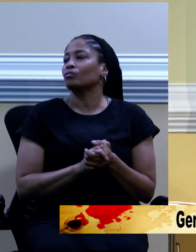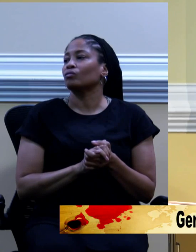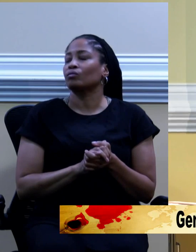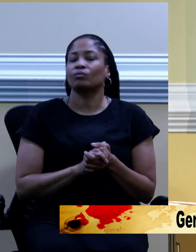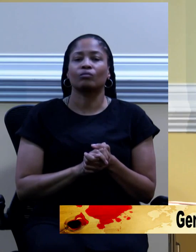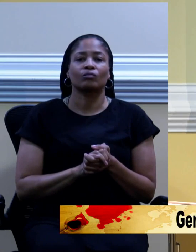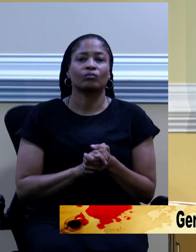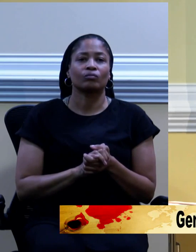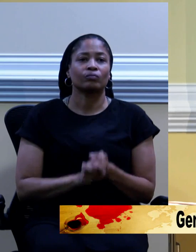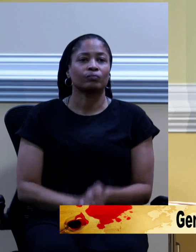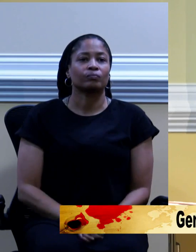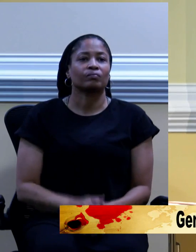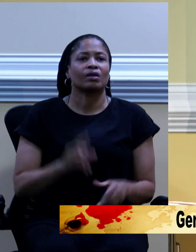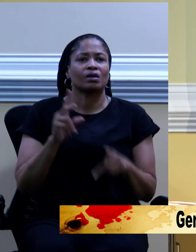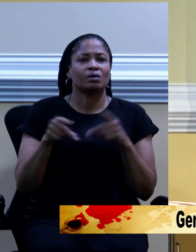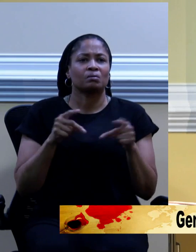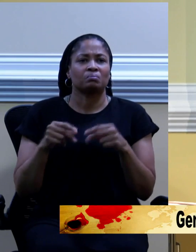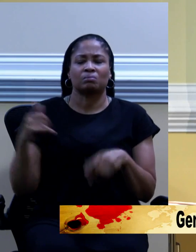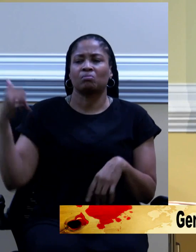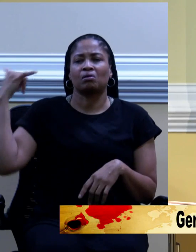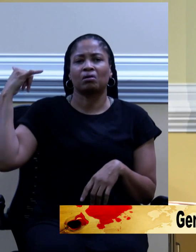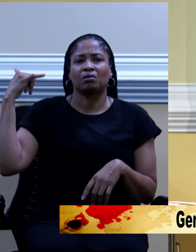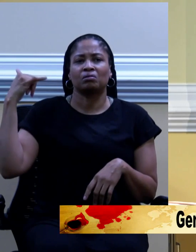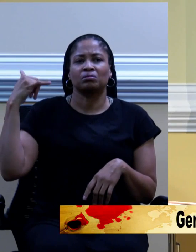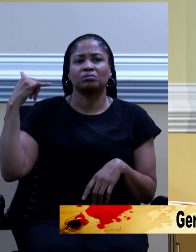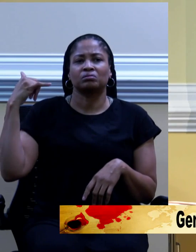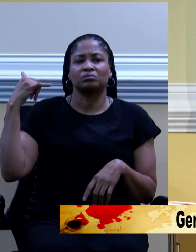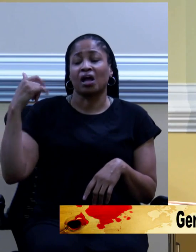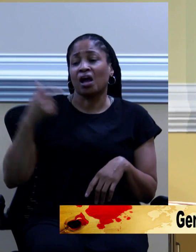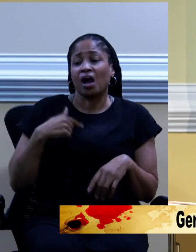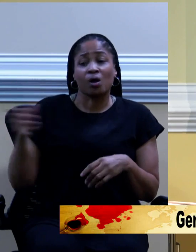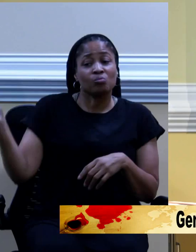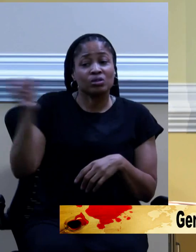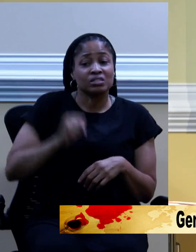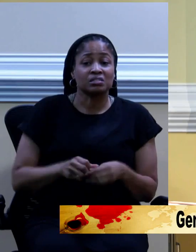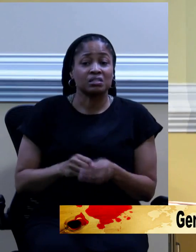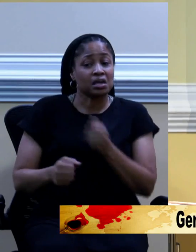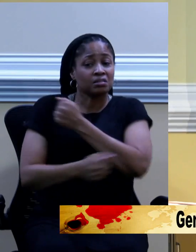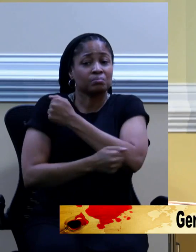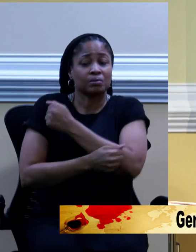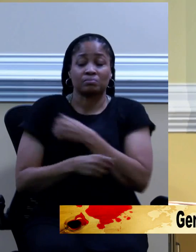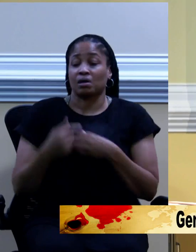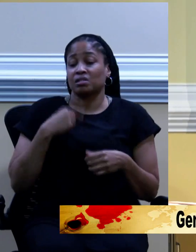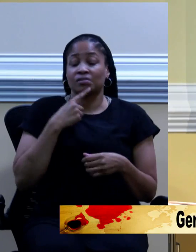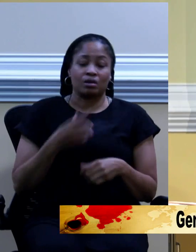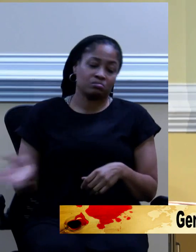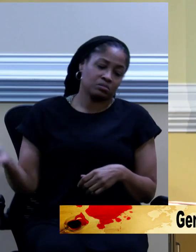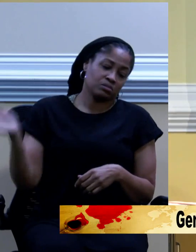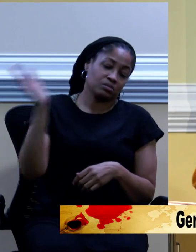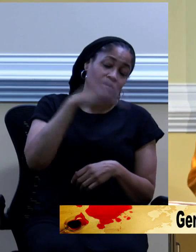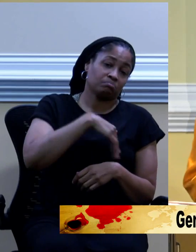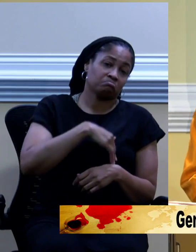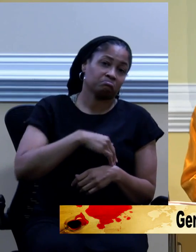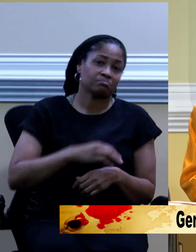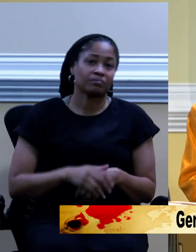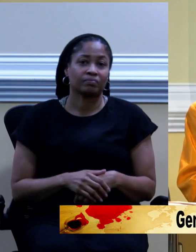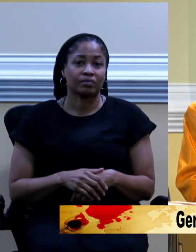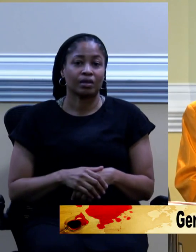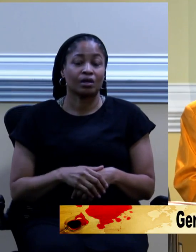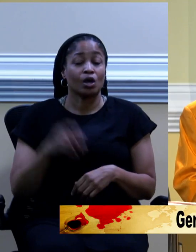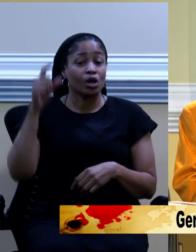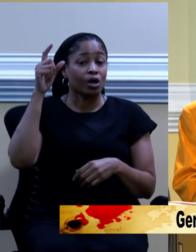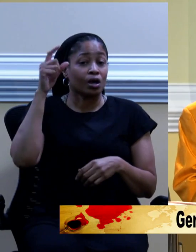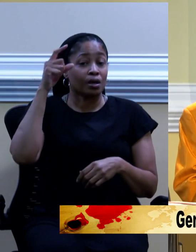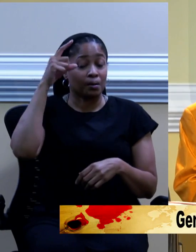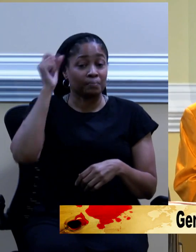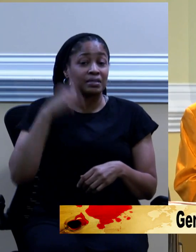Sometimes have a lot of some people call the phone. I want to come and keep the Passover. Come on over here. Because before you drink that red and